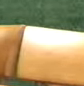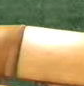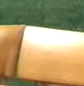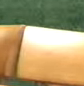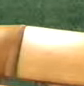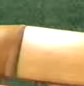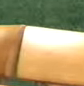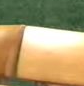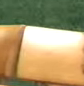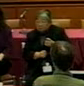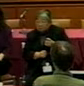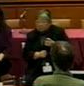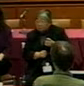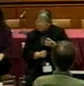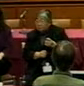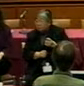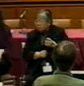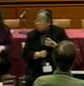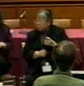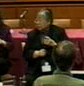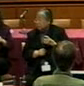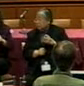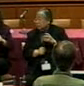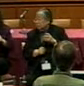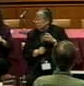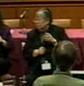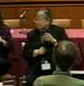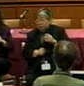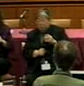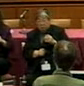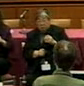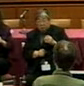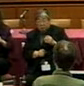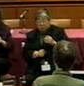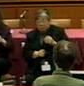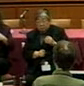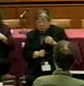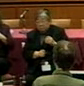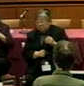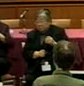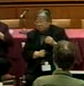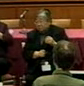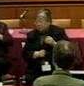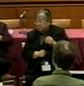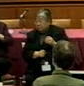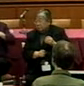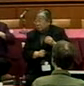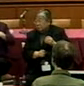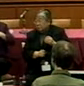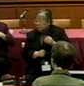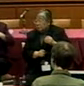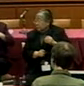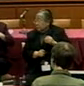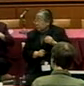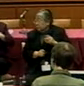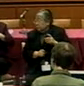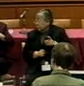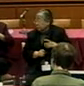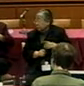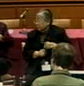I think there was a comment from... And I'm sorry, that was Karen Strauss for people who are on the phone. This